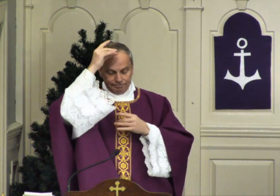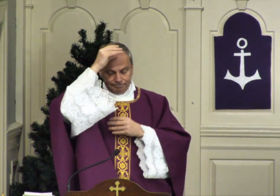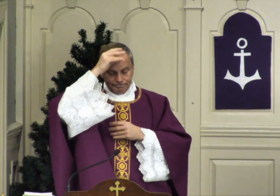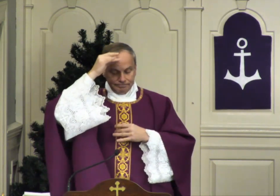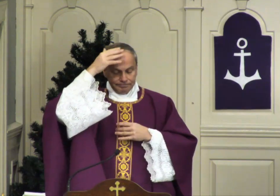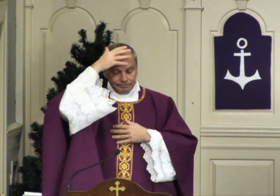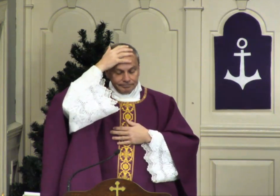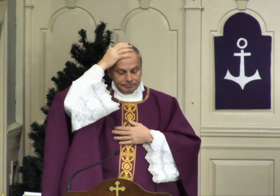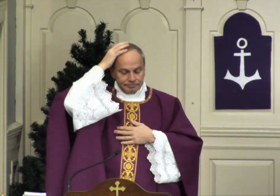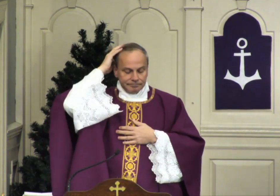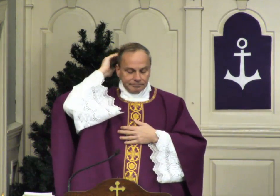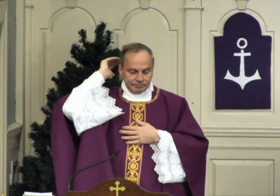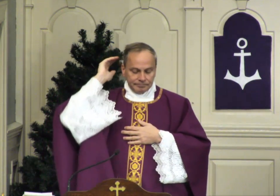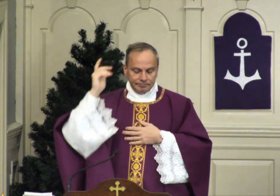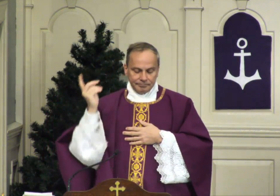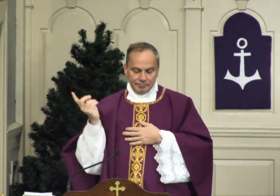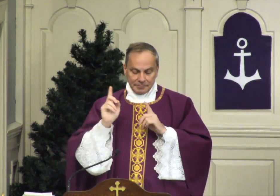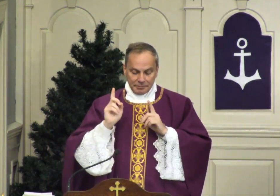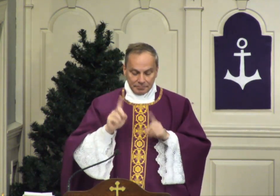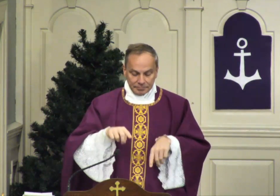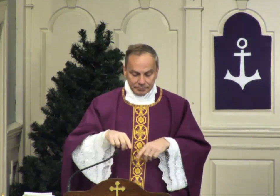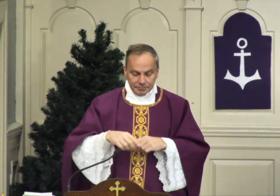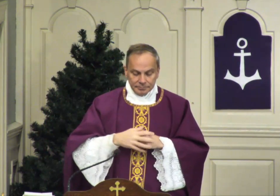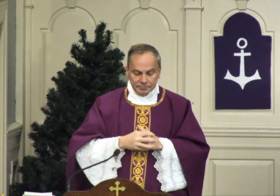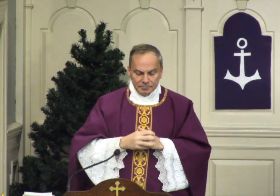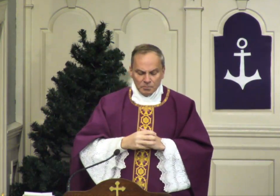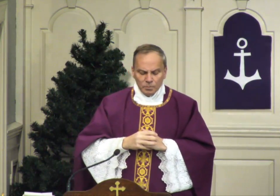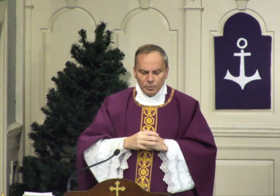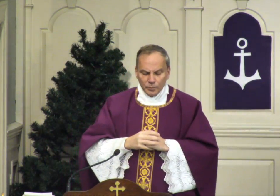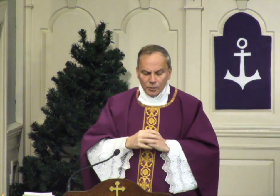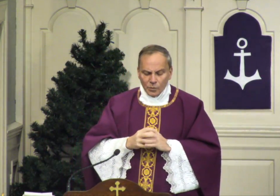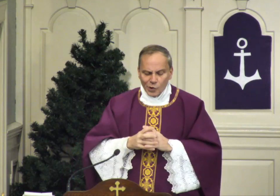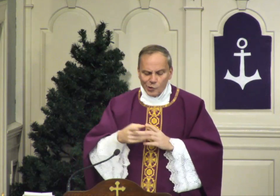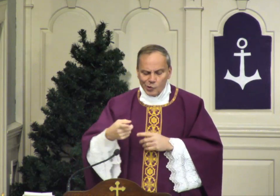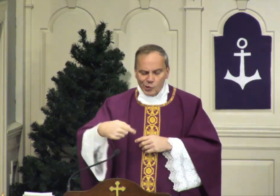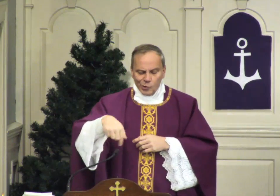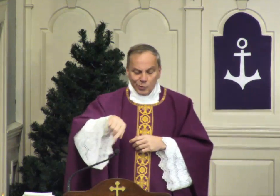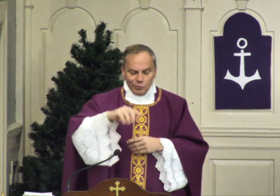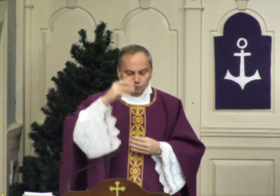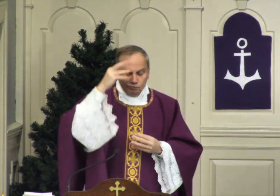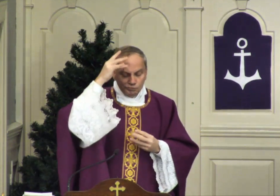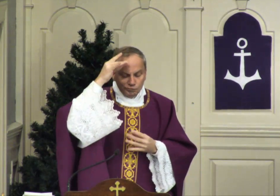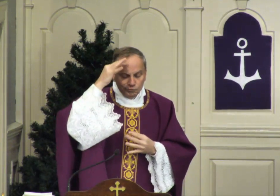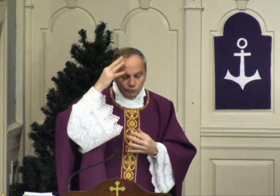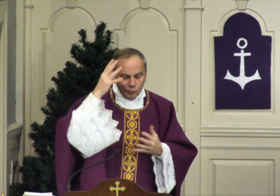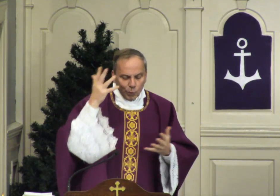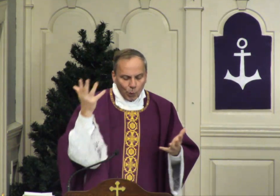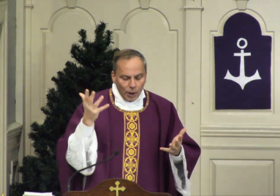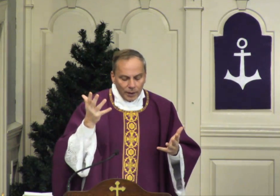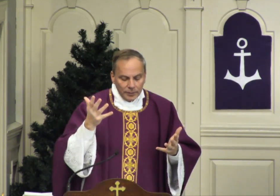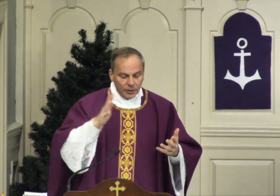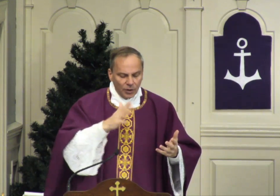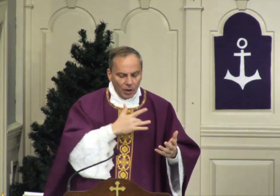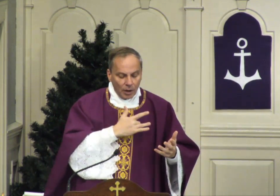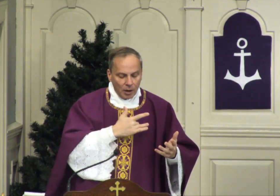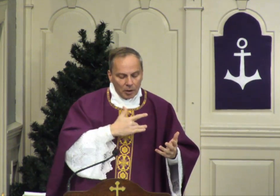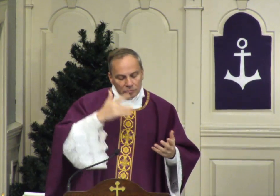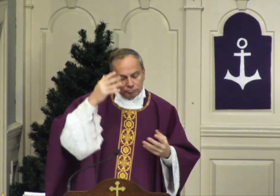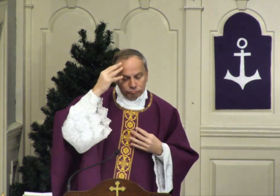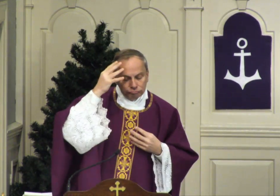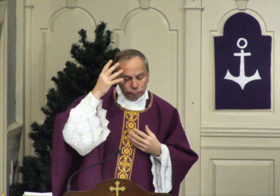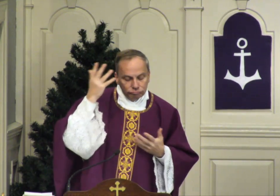Jesus knew their thoughts and said to them in reply, "What are you thinking in your hearts?